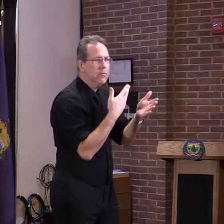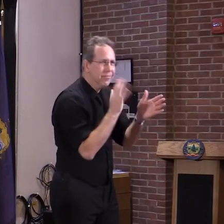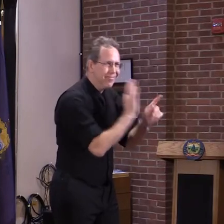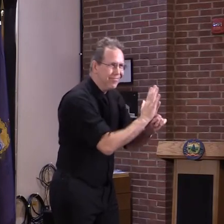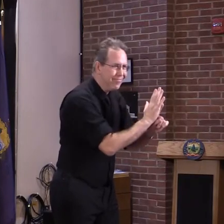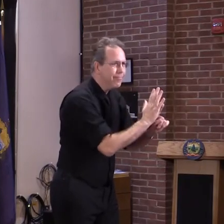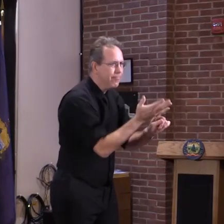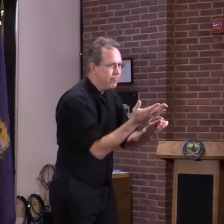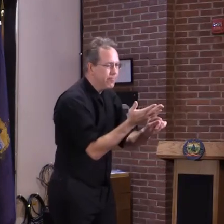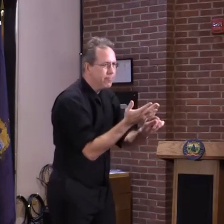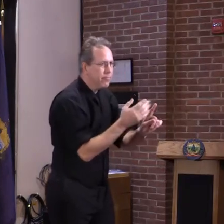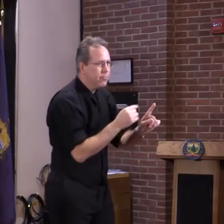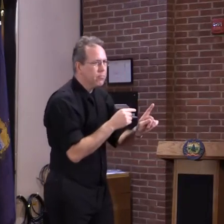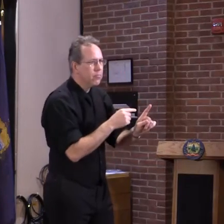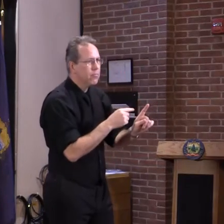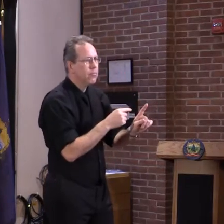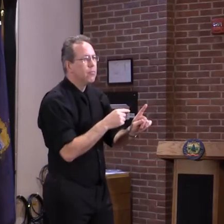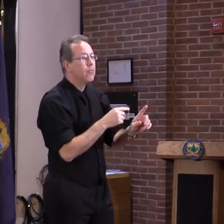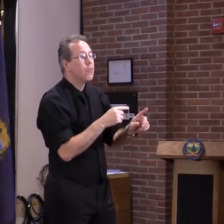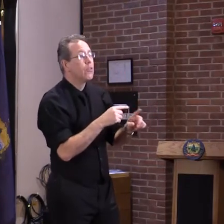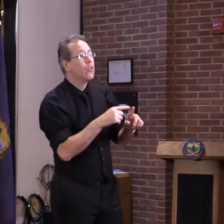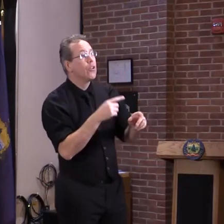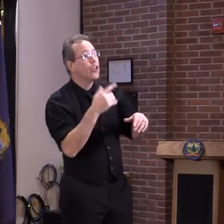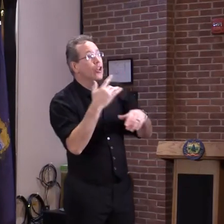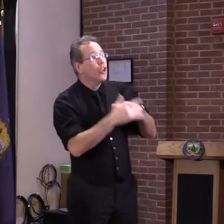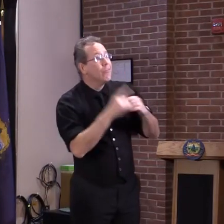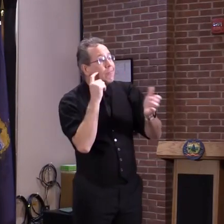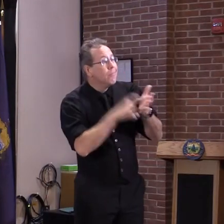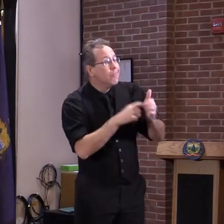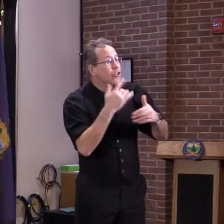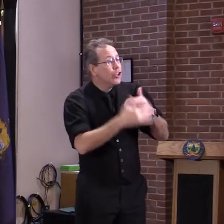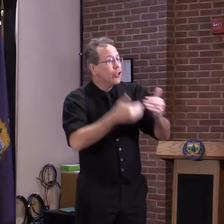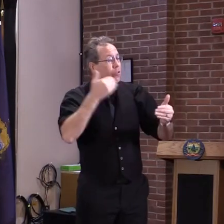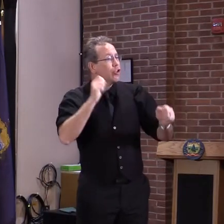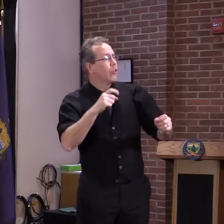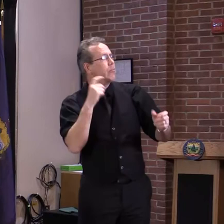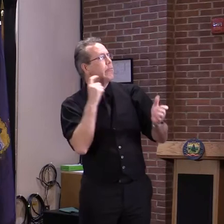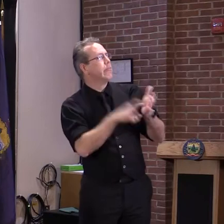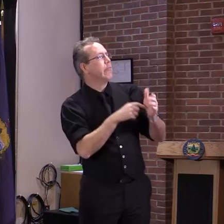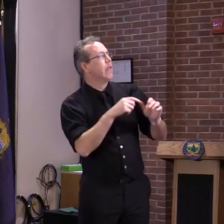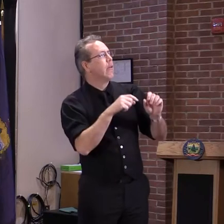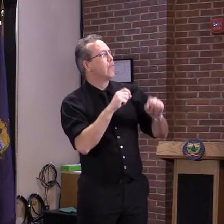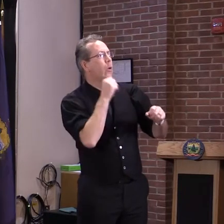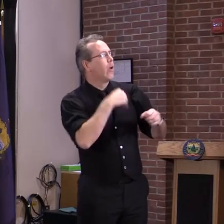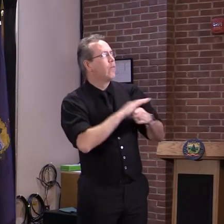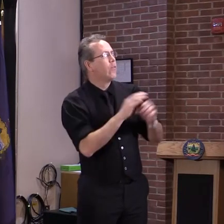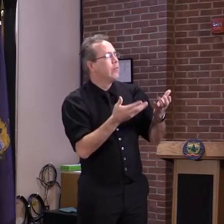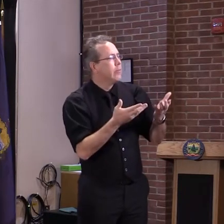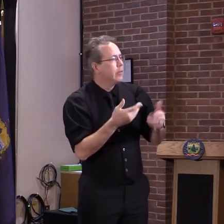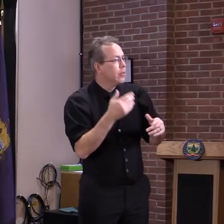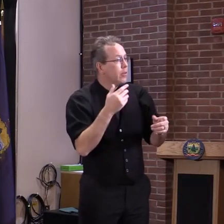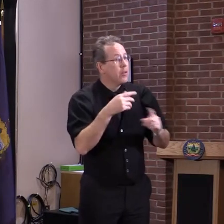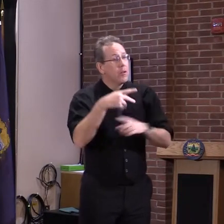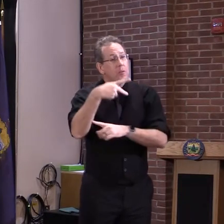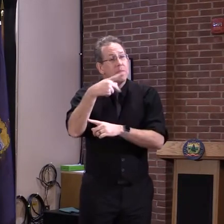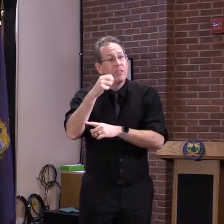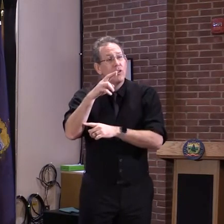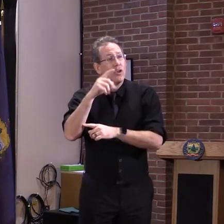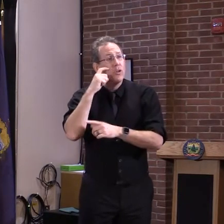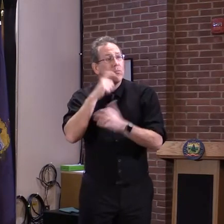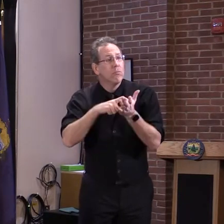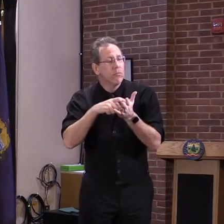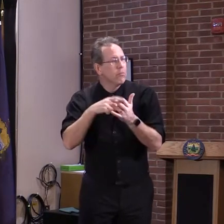test early in an illness can be negative, and a PCR would be positive at that point in